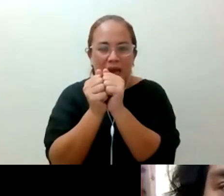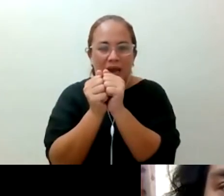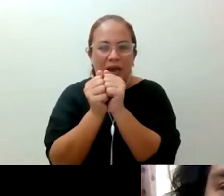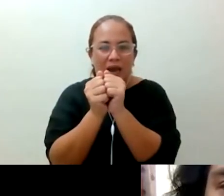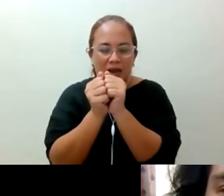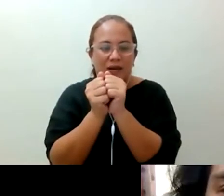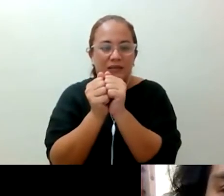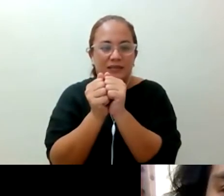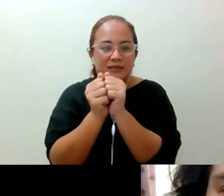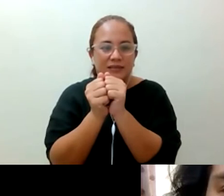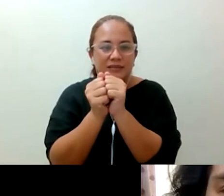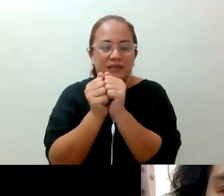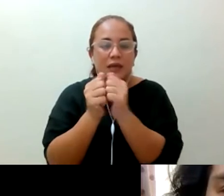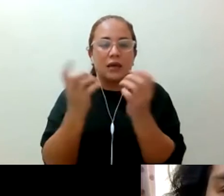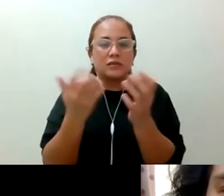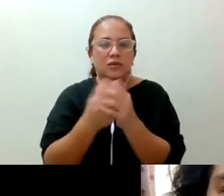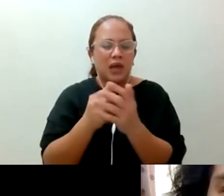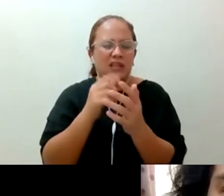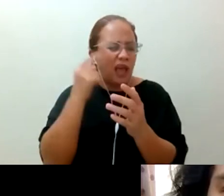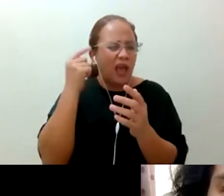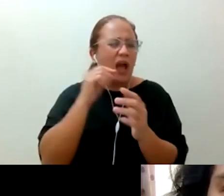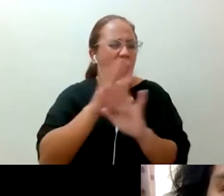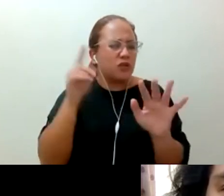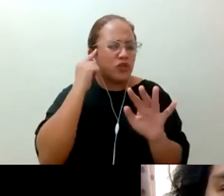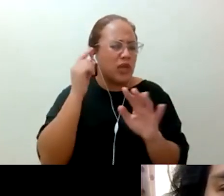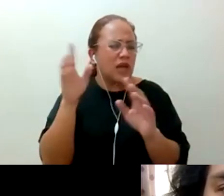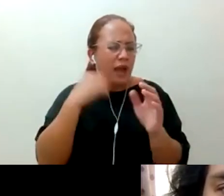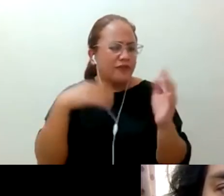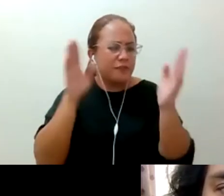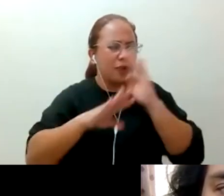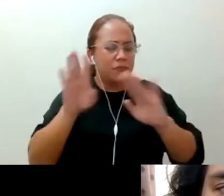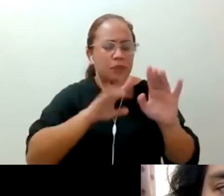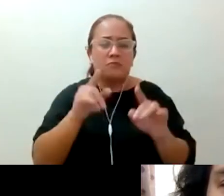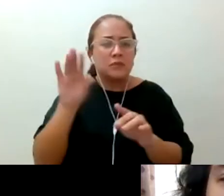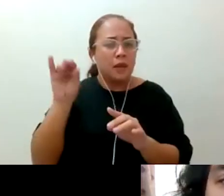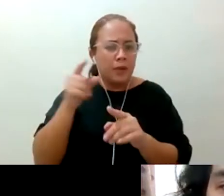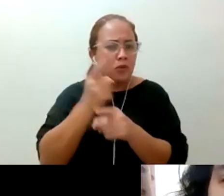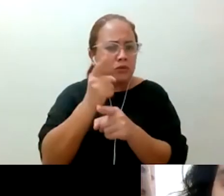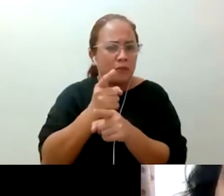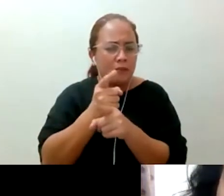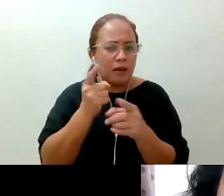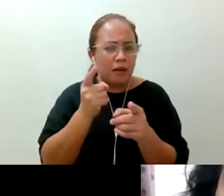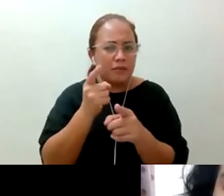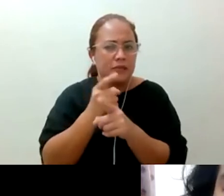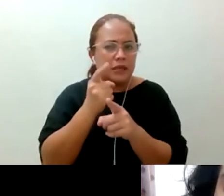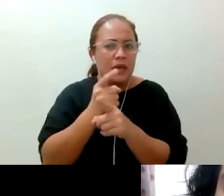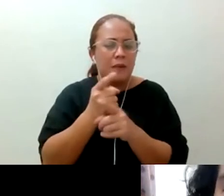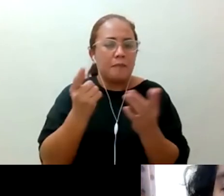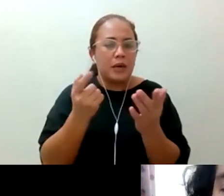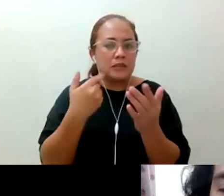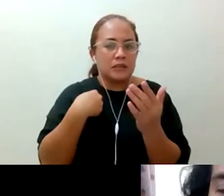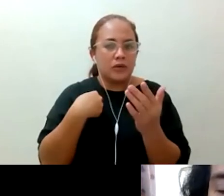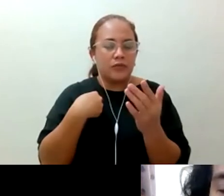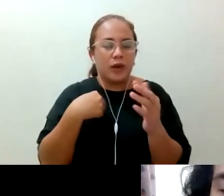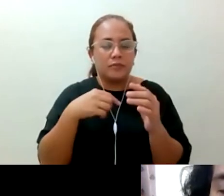constraint. So I don't think there'll be a problem. But you are correct in that unless you have